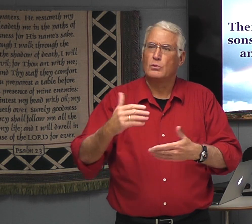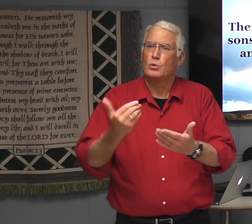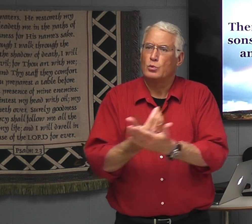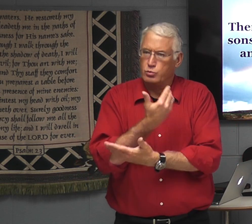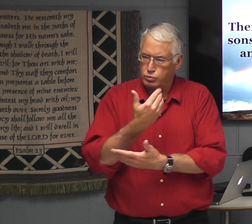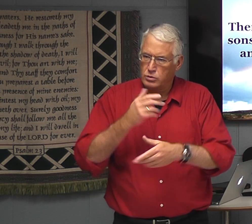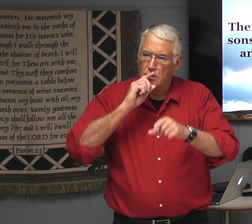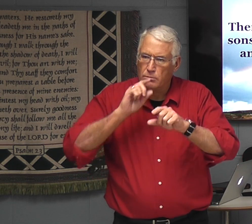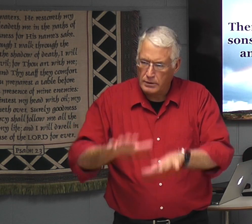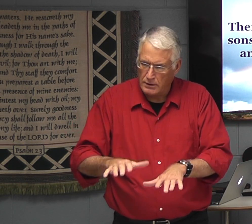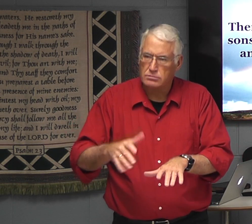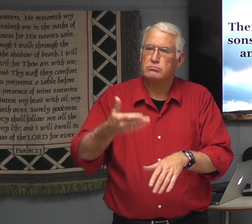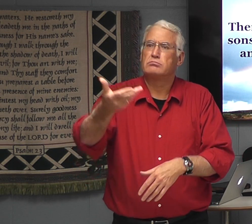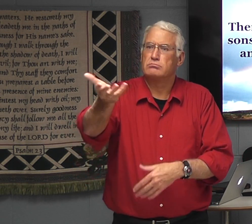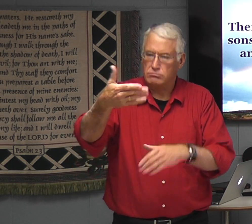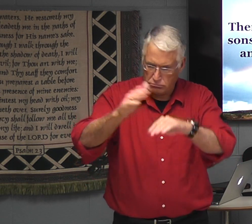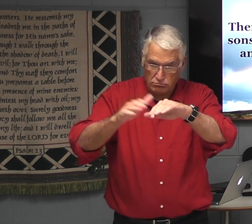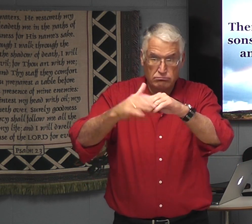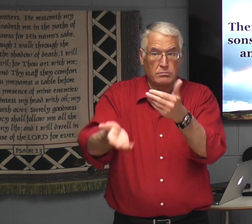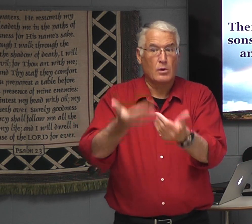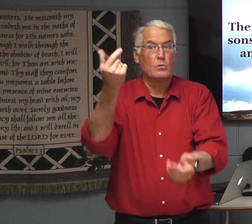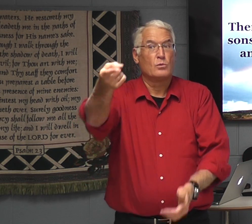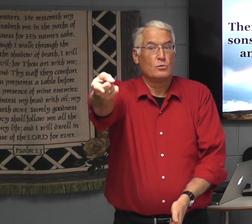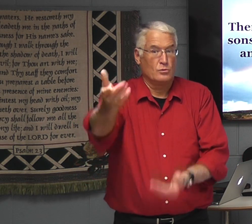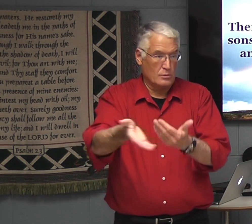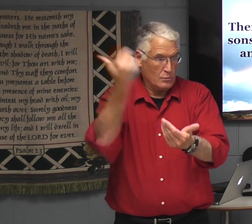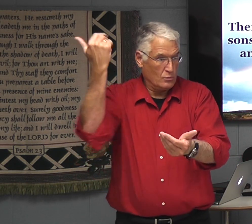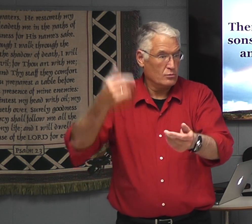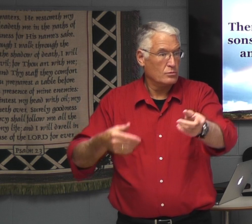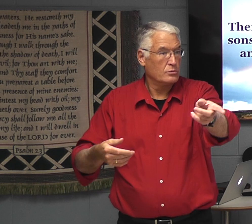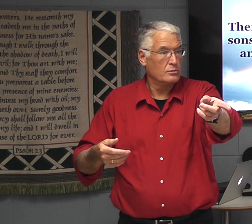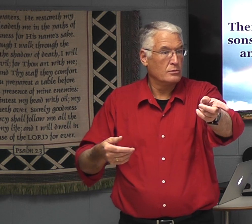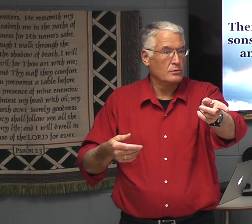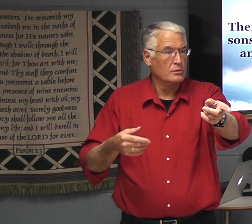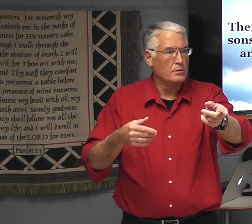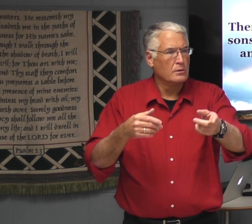It just means going forward, there'll be new blessings. Almost.